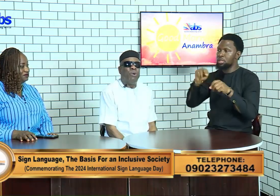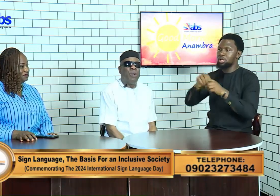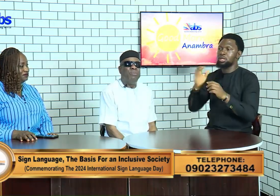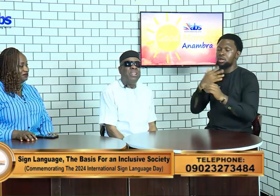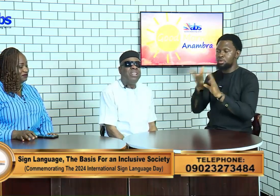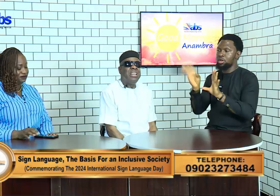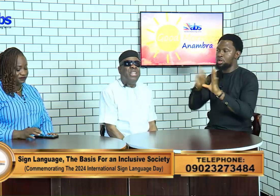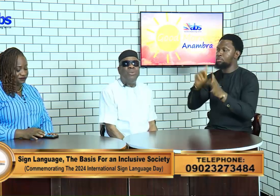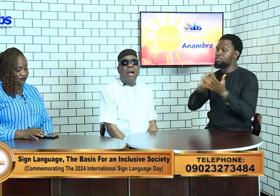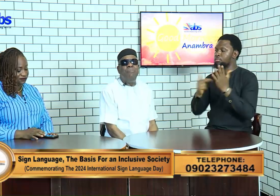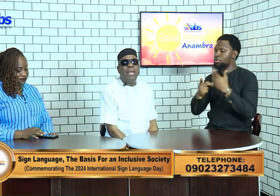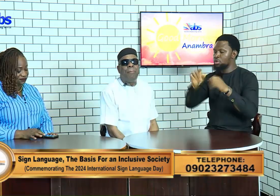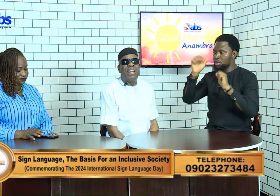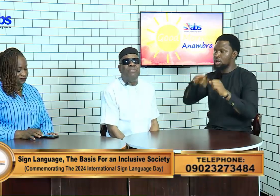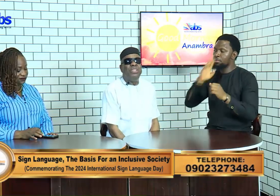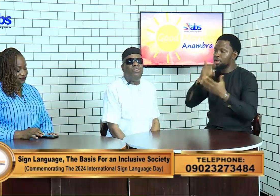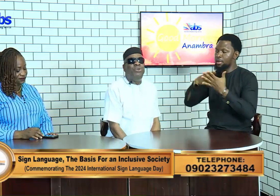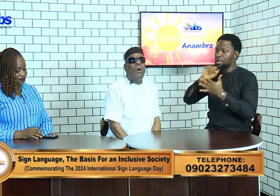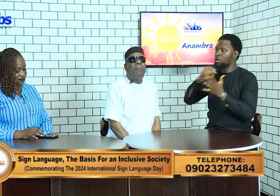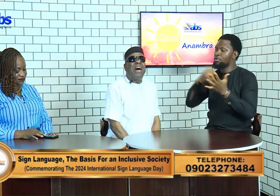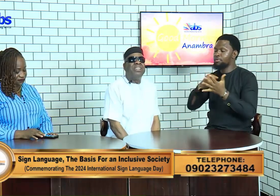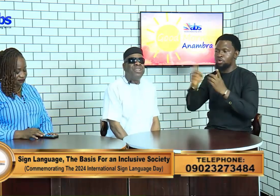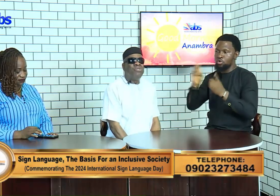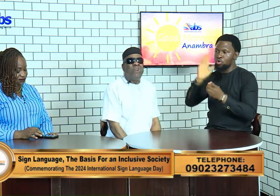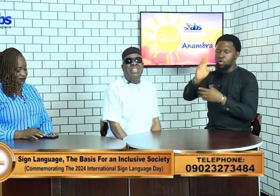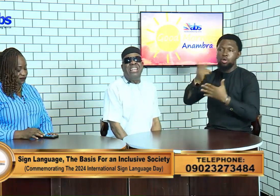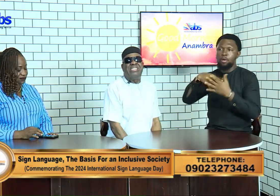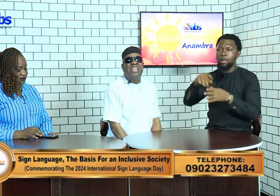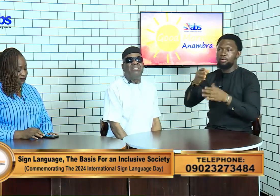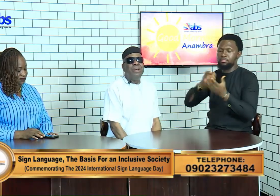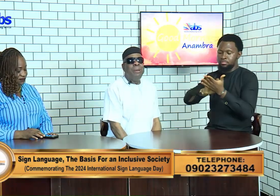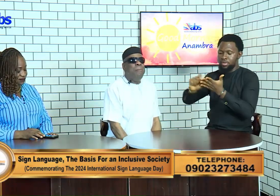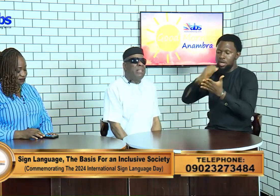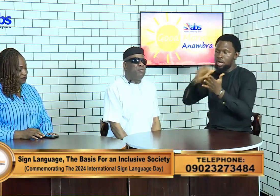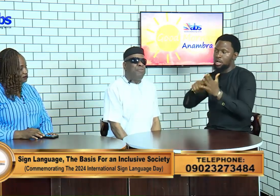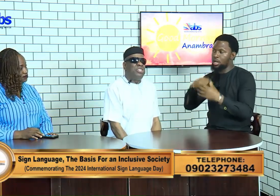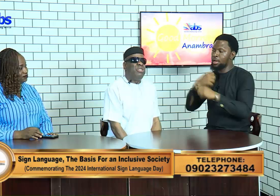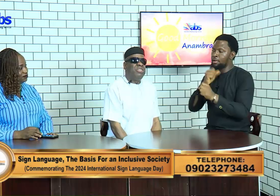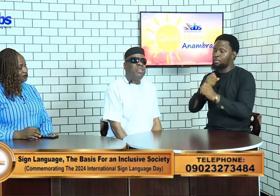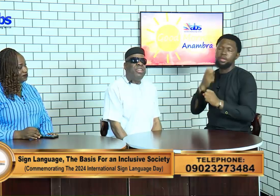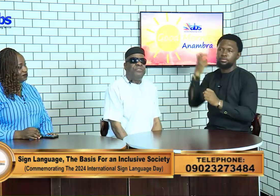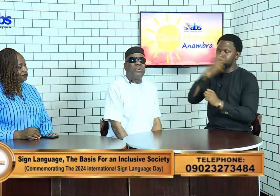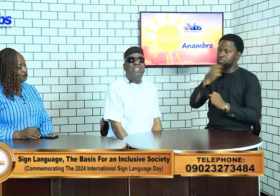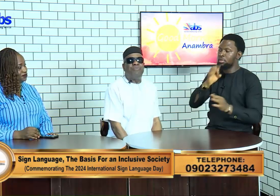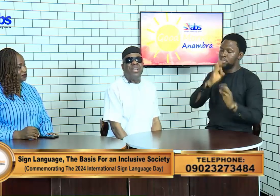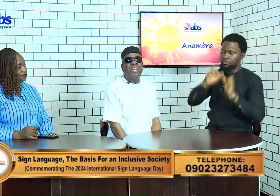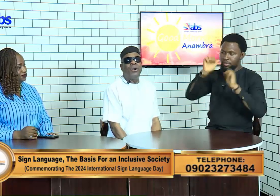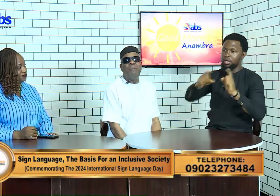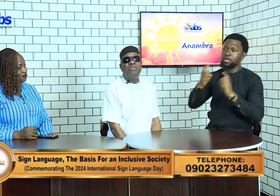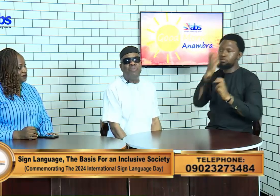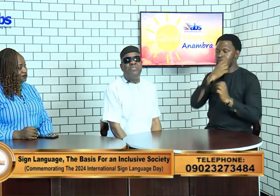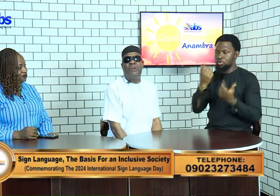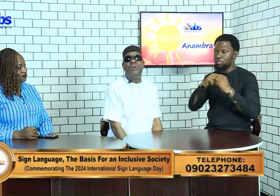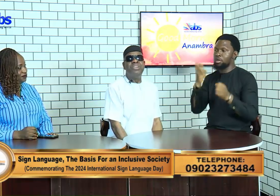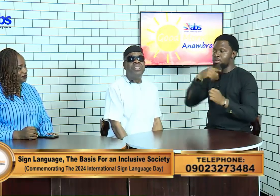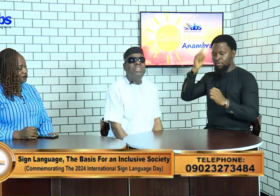inclusive program. And you can be a part of it. Do your part. Write letters. Make speeches. If you can speak, come